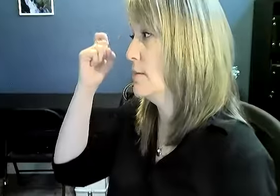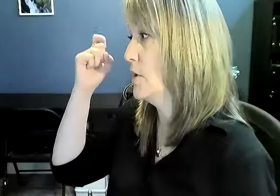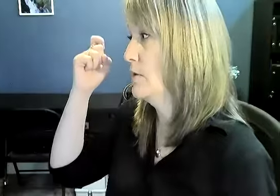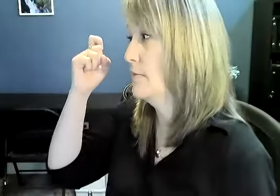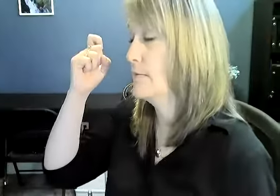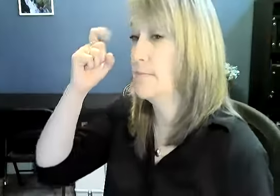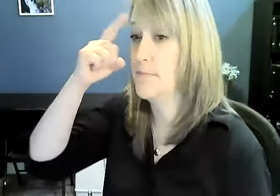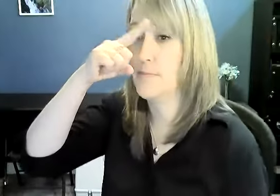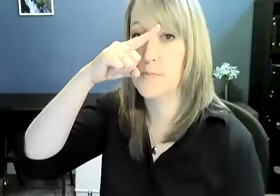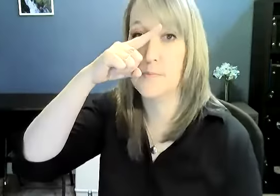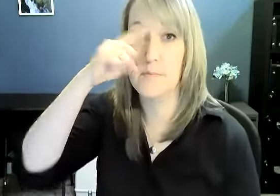Summer.